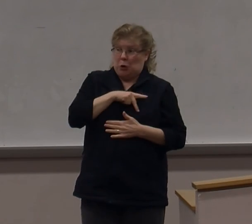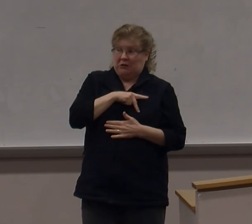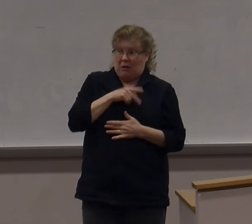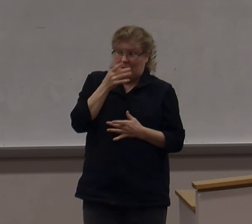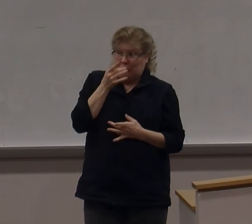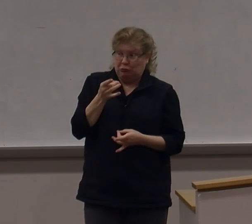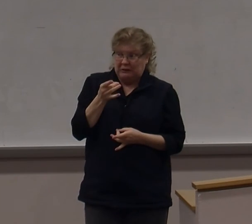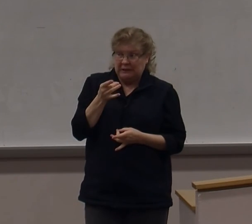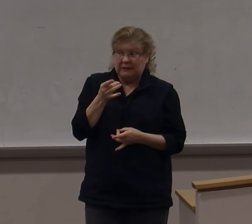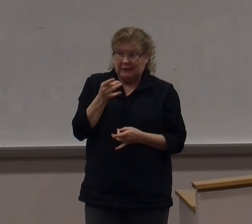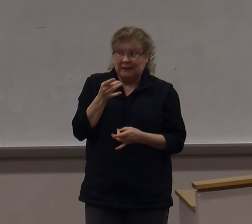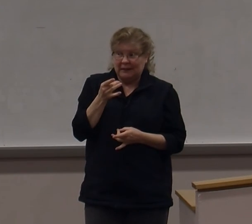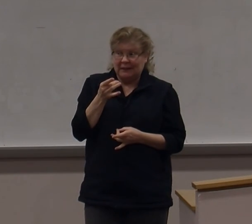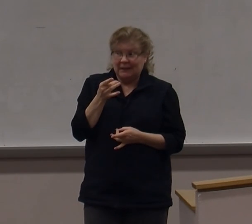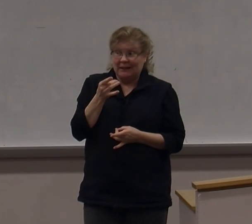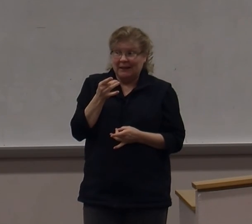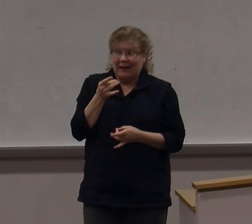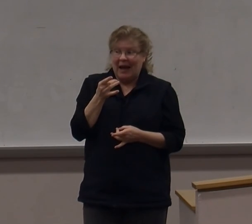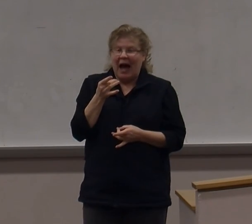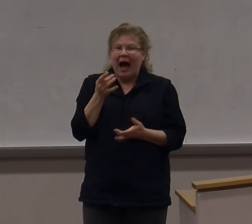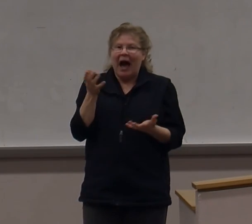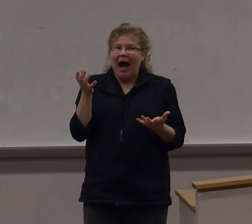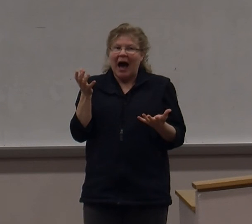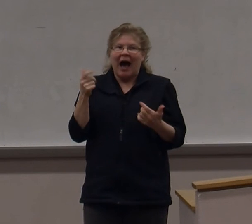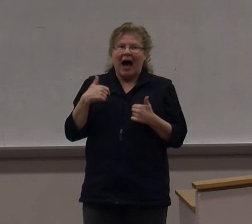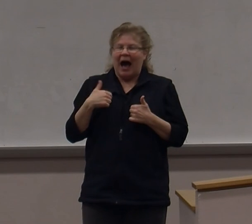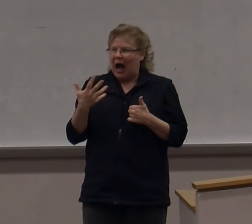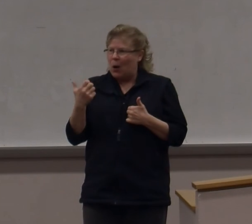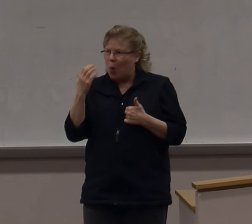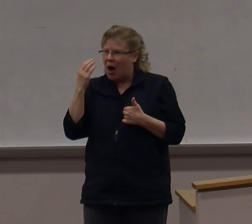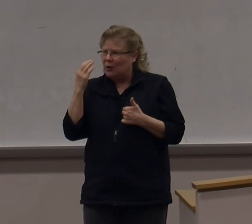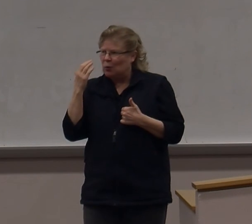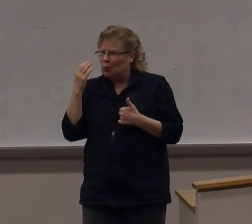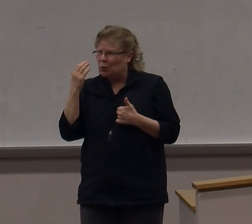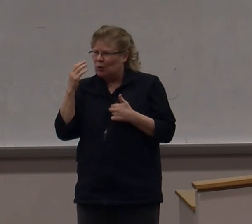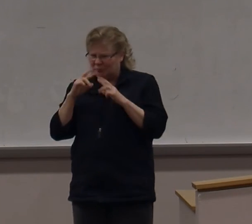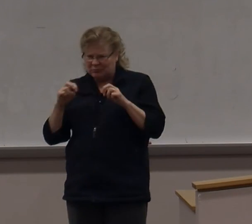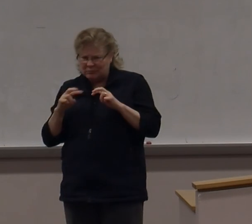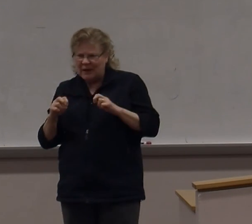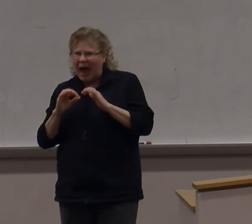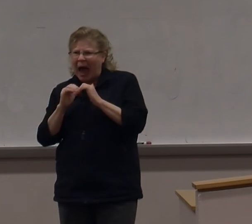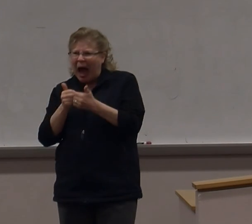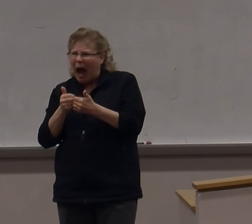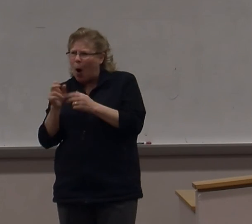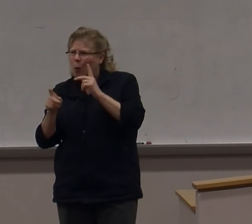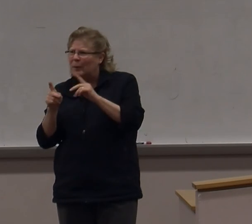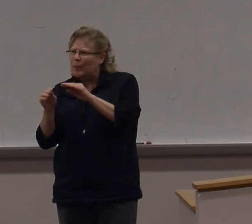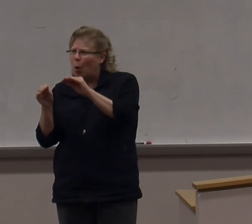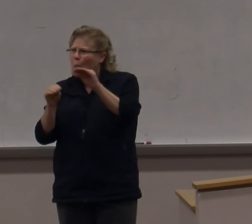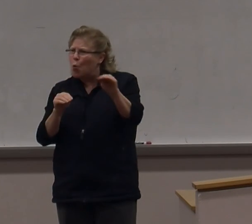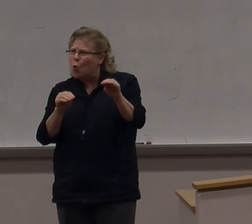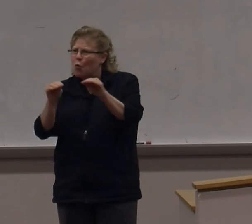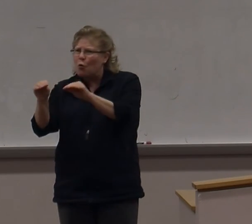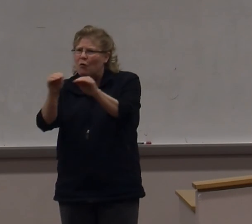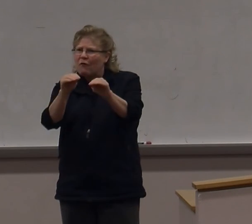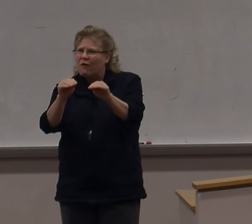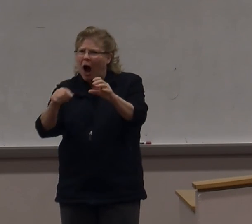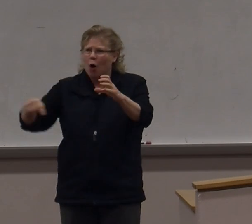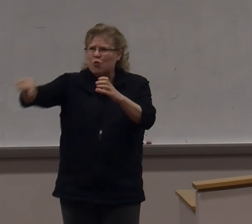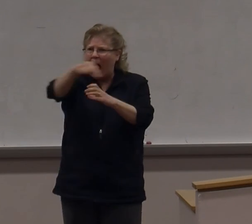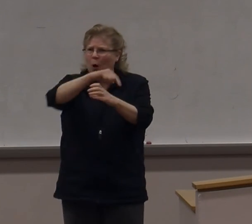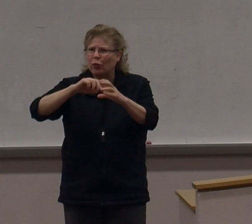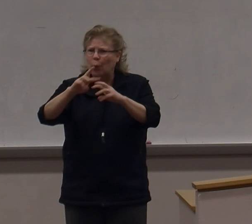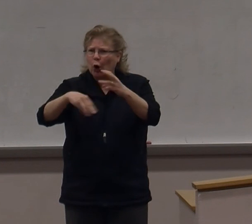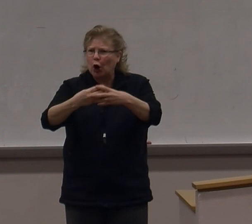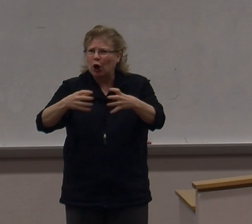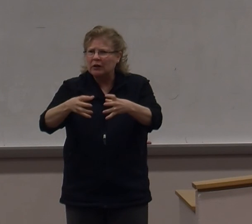in immigration and how people move around the world and how they combine and separate and that